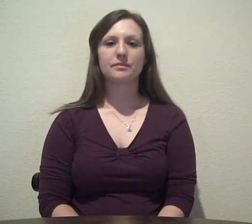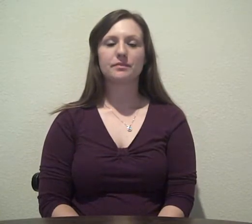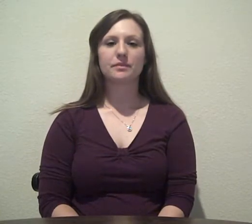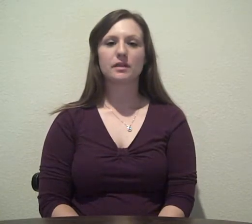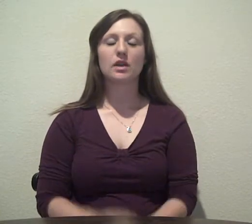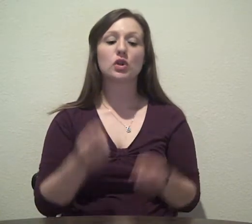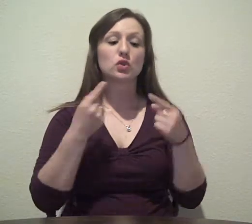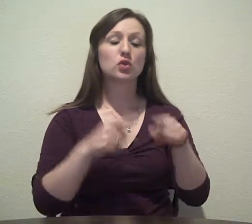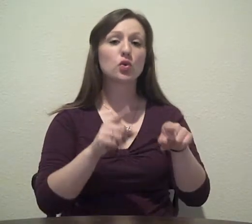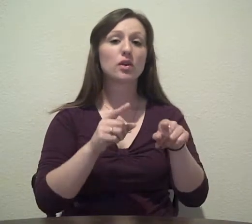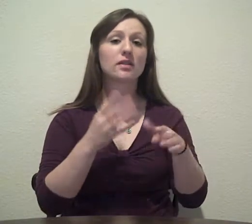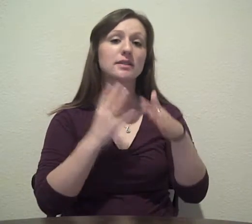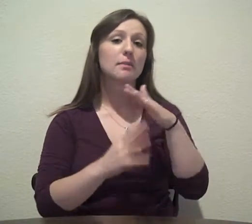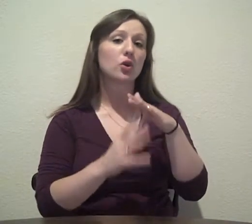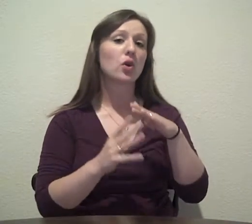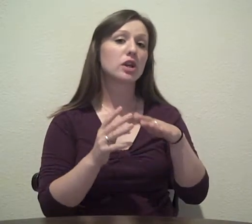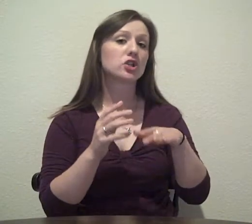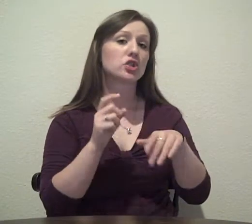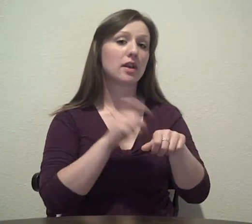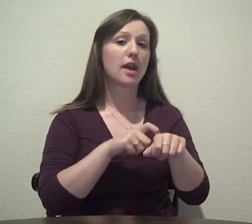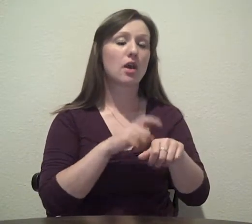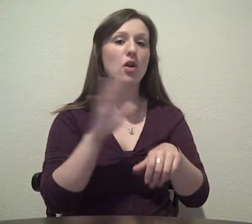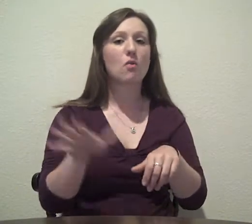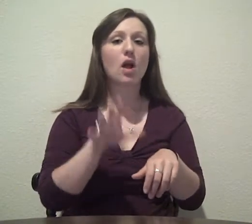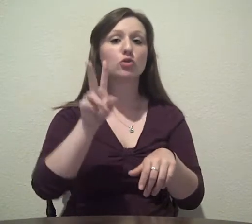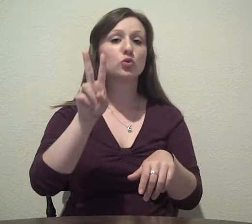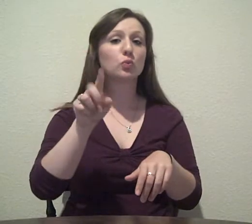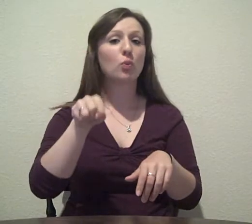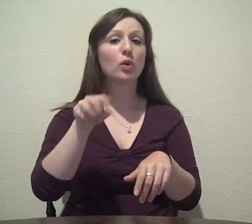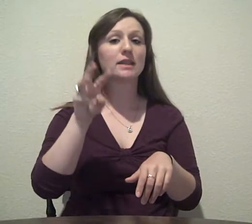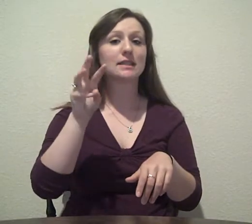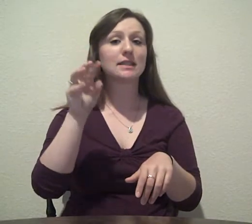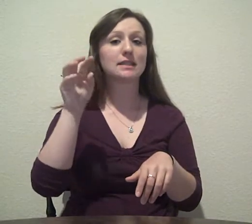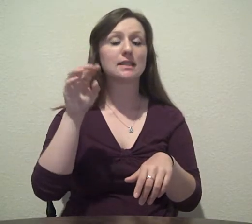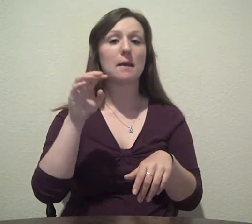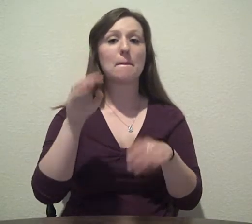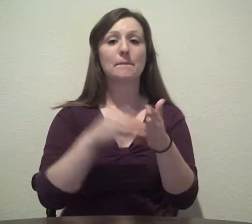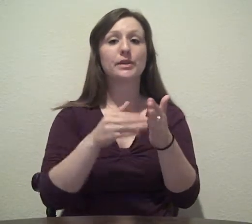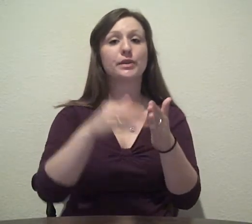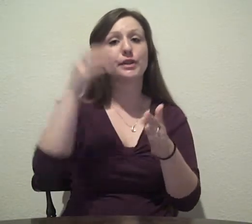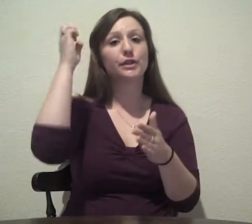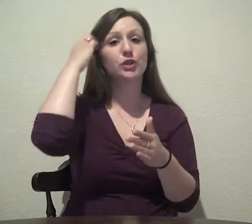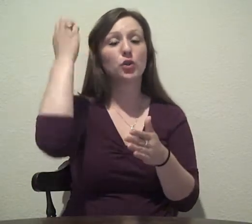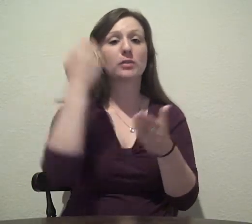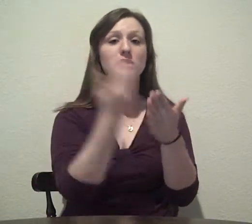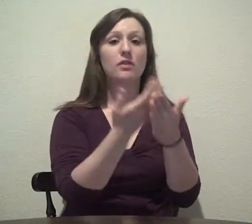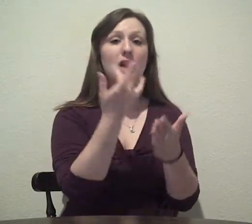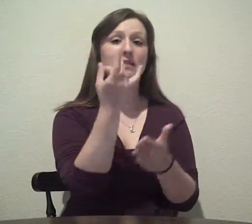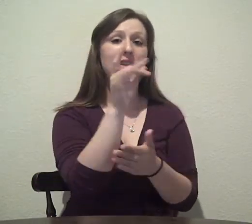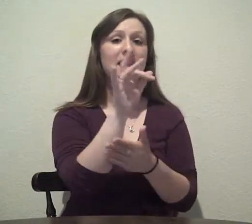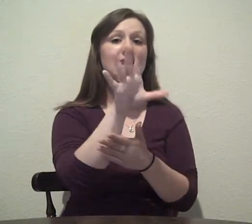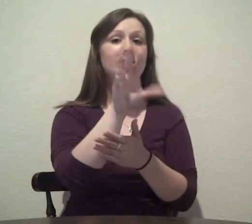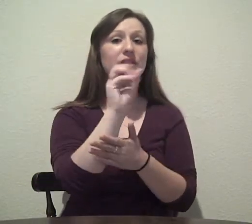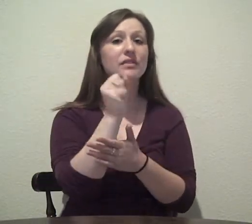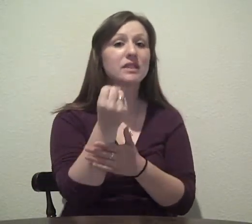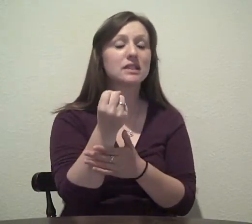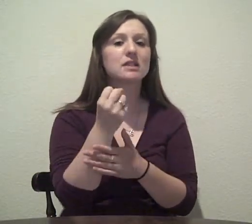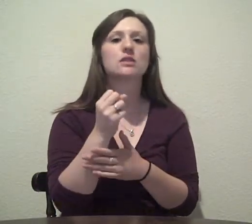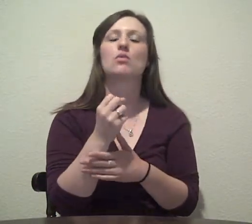During this immigration era, around 2.6 million Europeans arrived in the 1850s, with some reduction